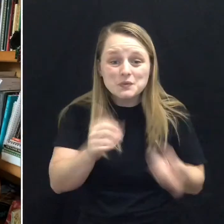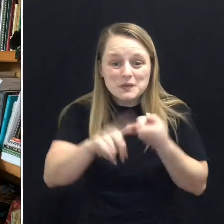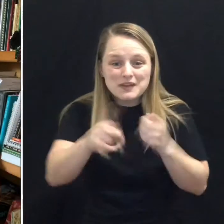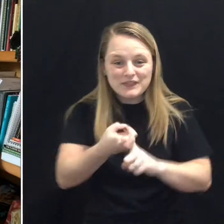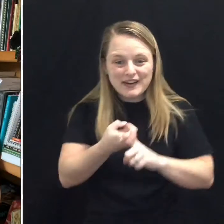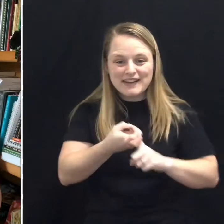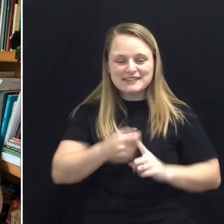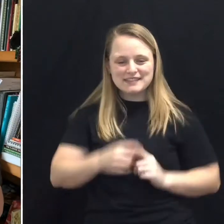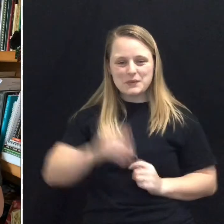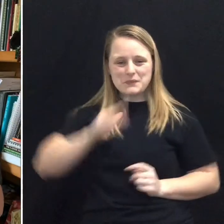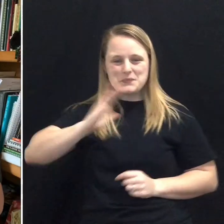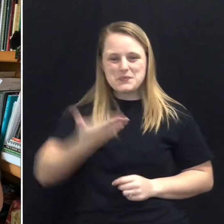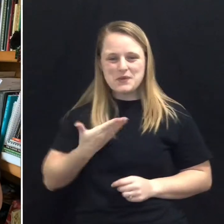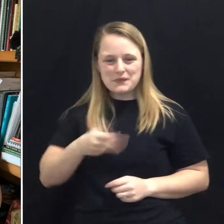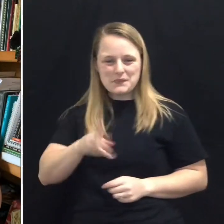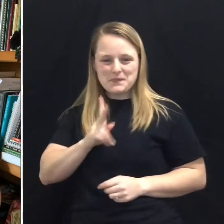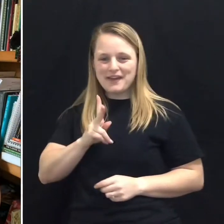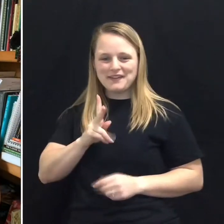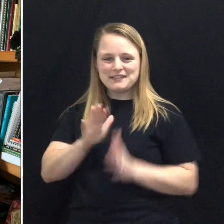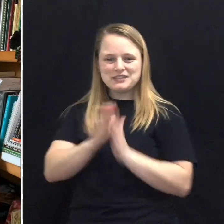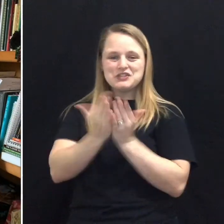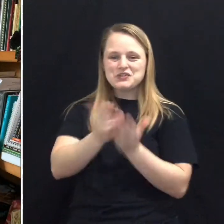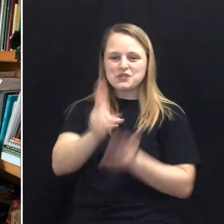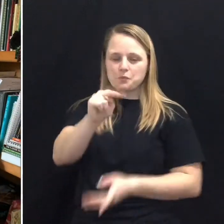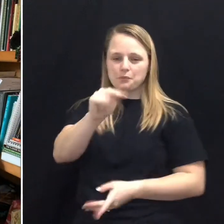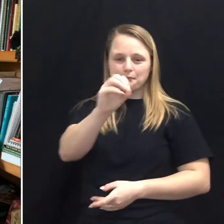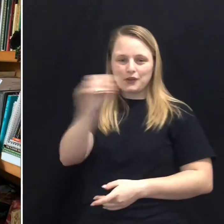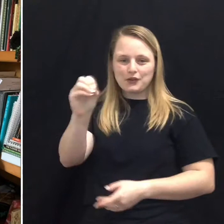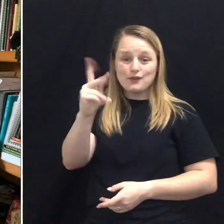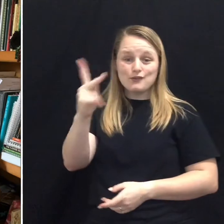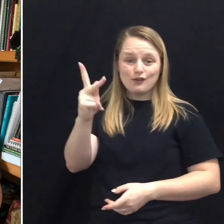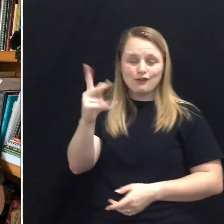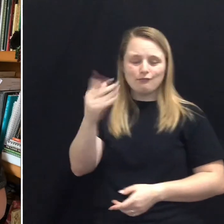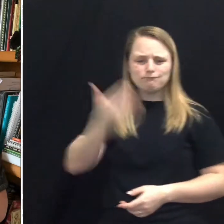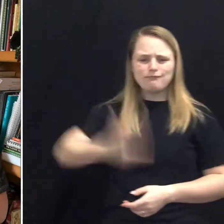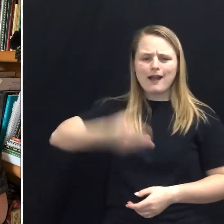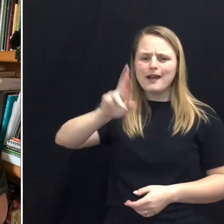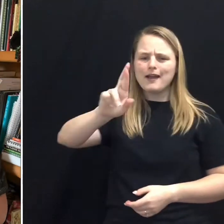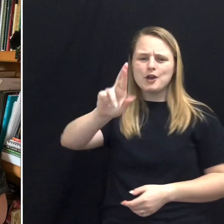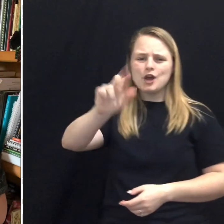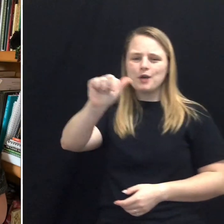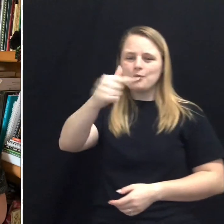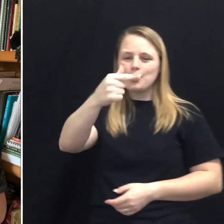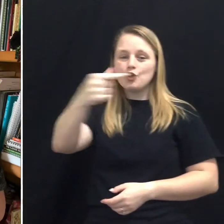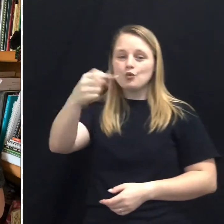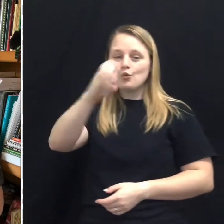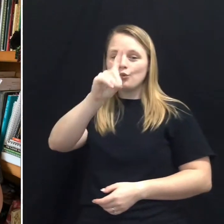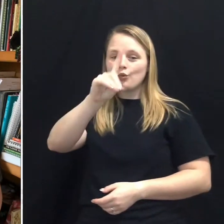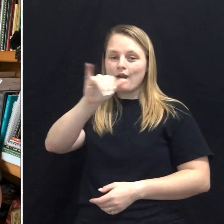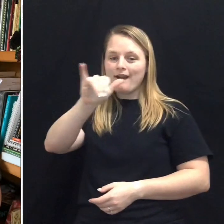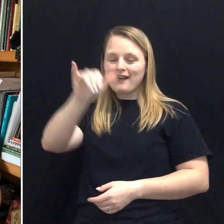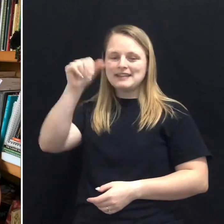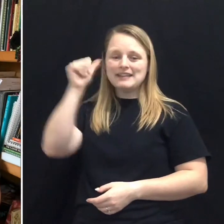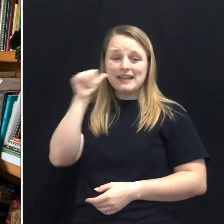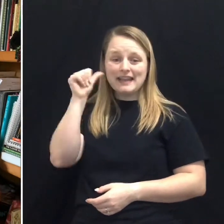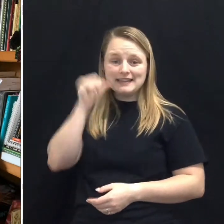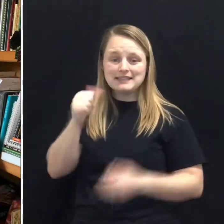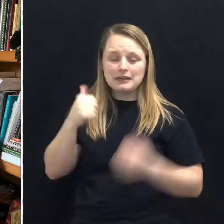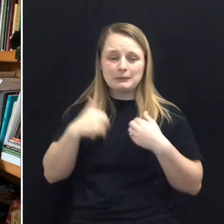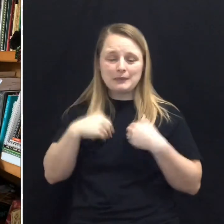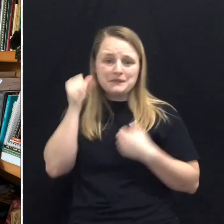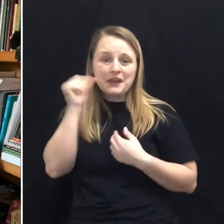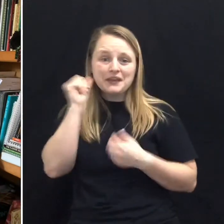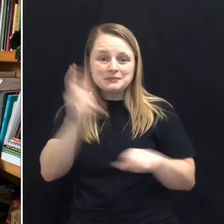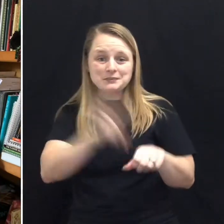Hello, my sweet friends. Welcome back to the Book Nook. I'm Raggedy Auntie, and today